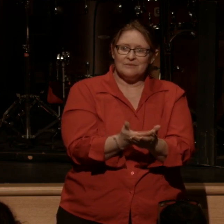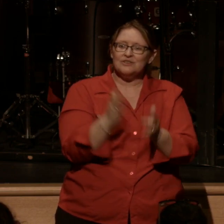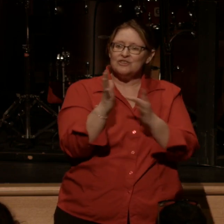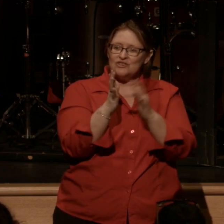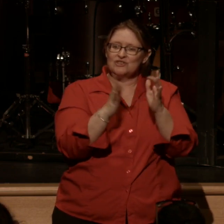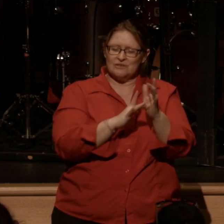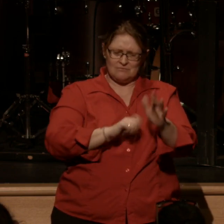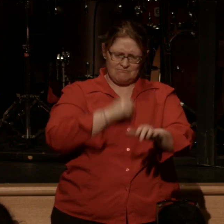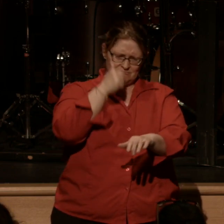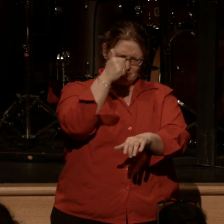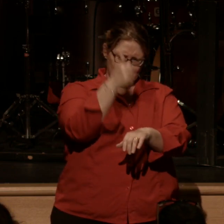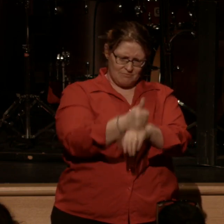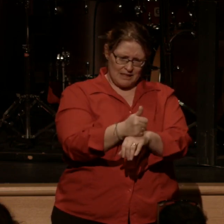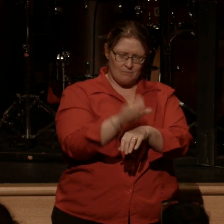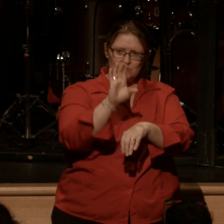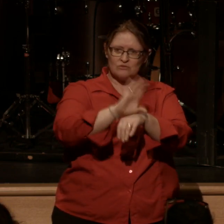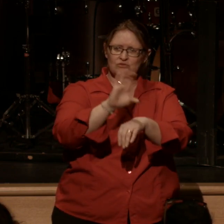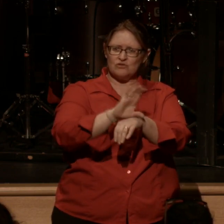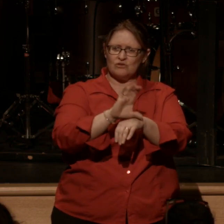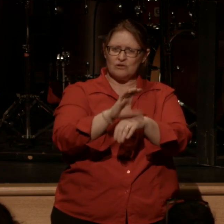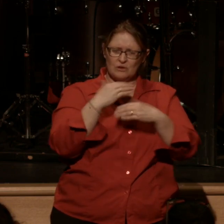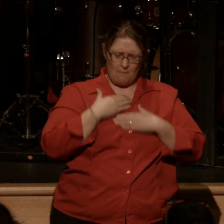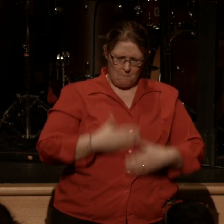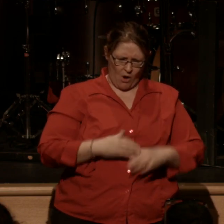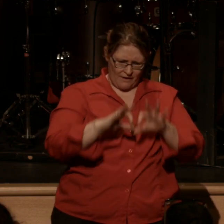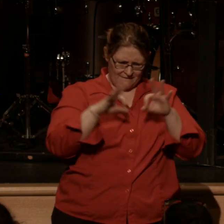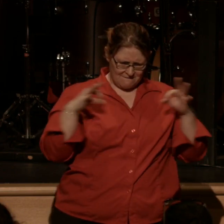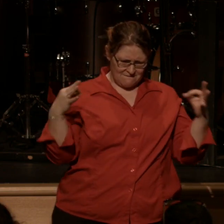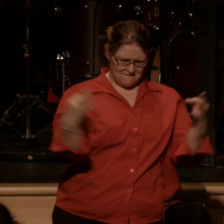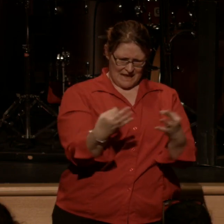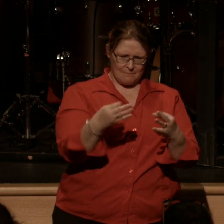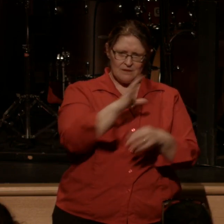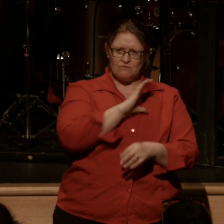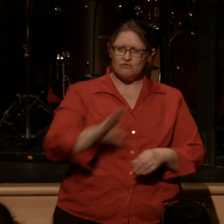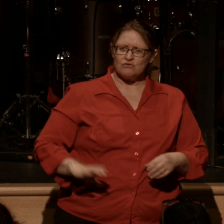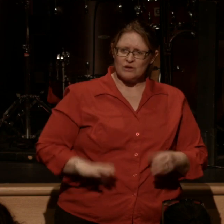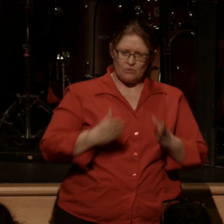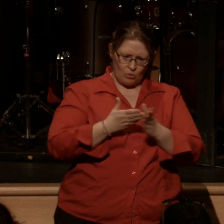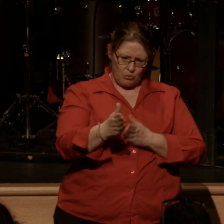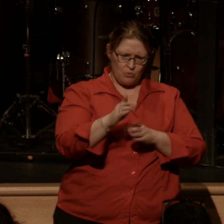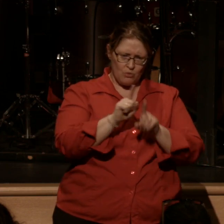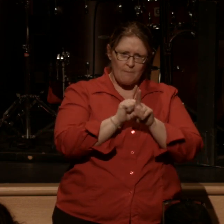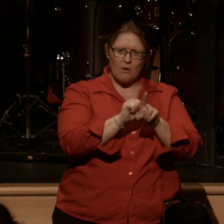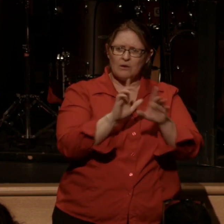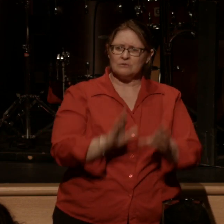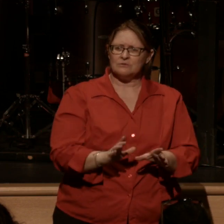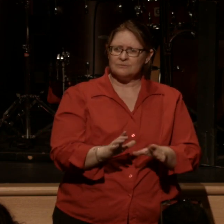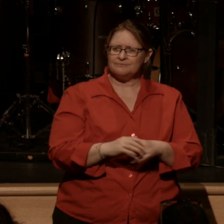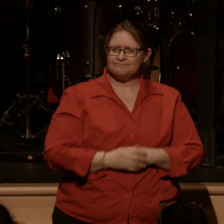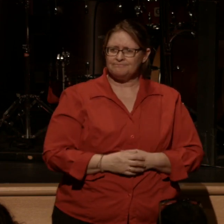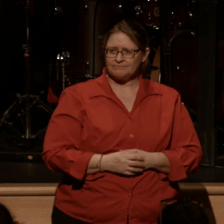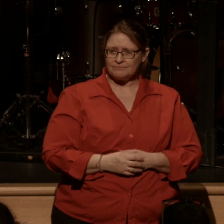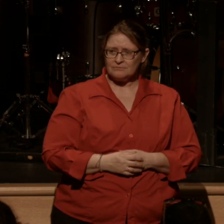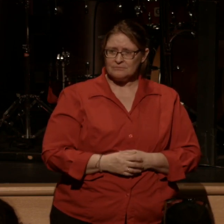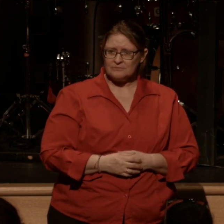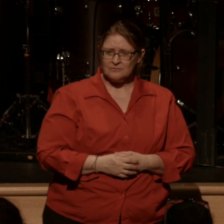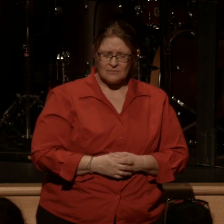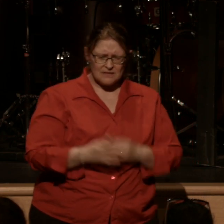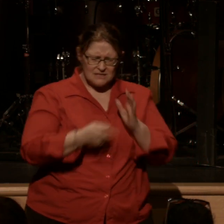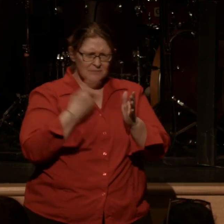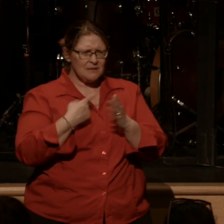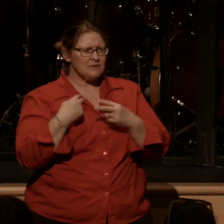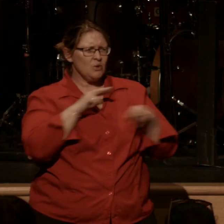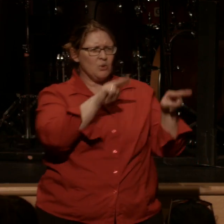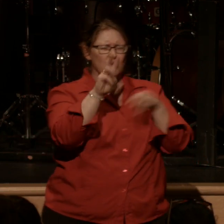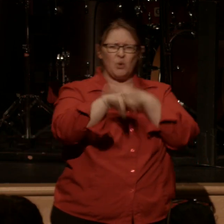Jesus establishes his church, the body, the family of Christ through his apostles. You know, sometimes I look around